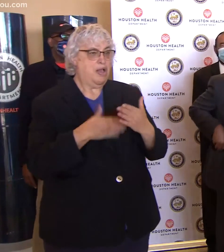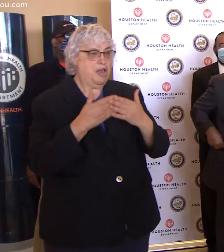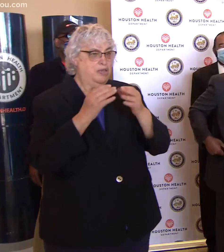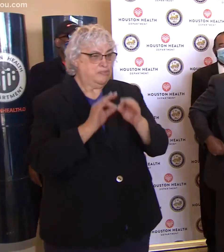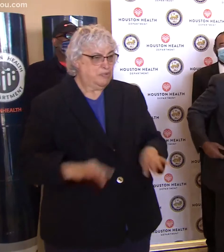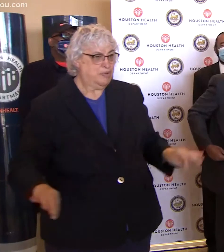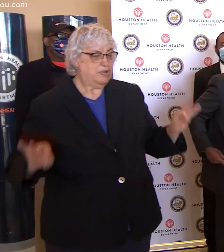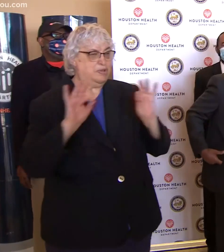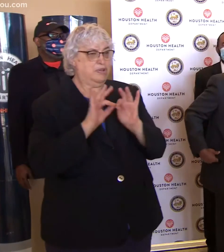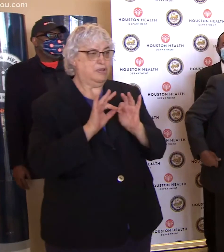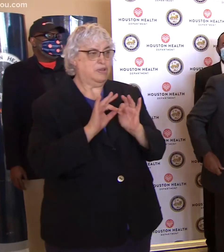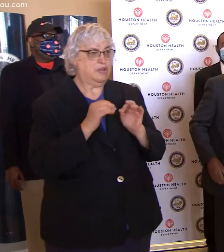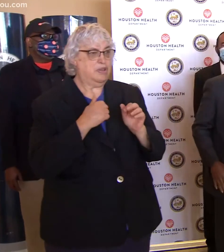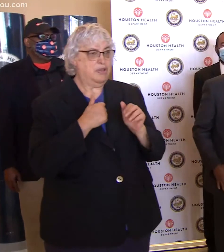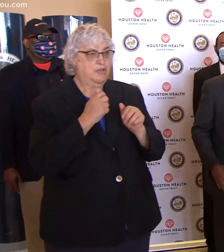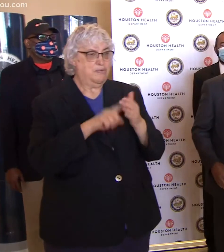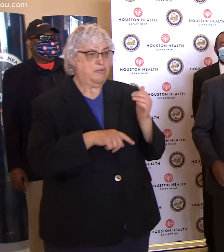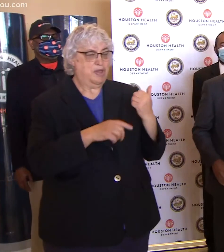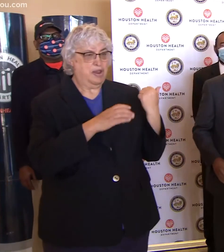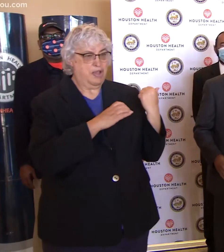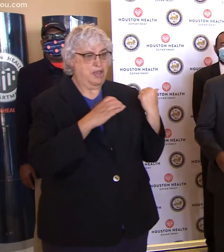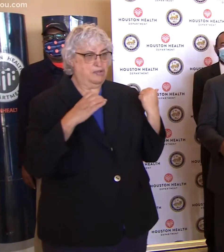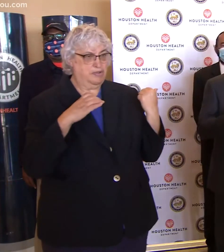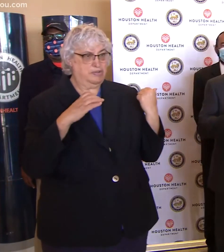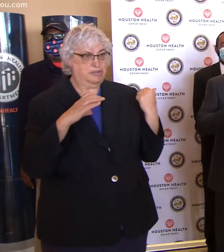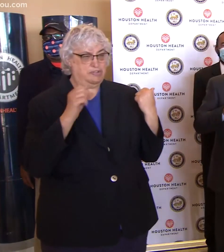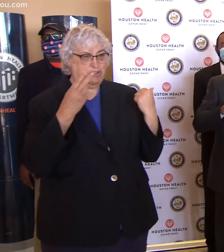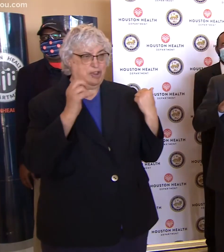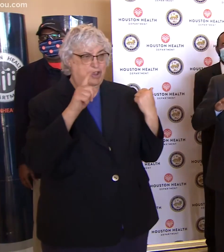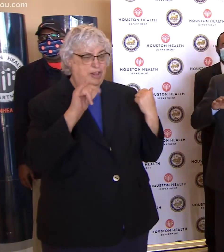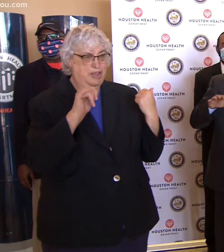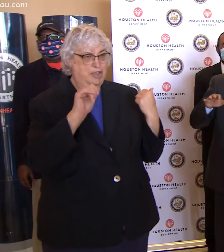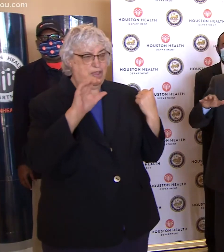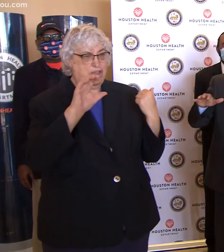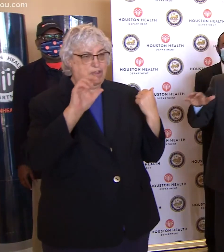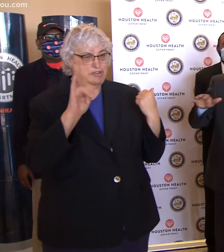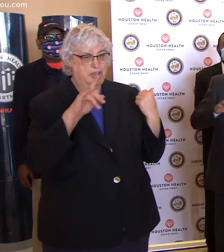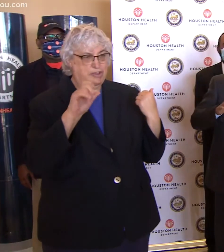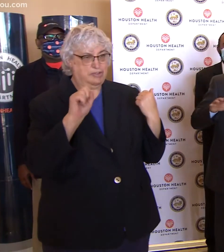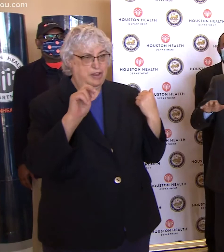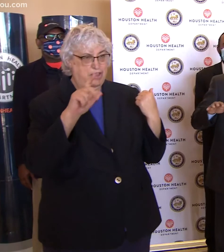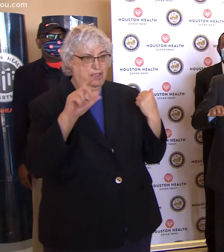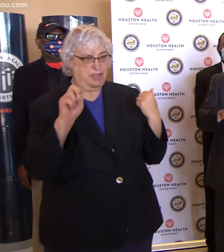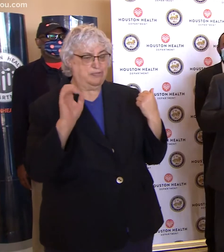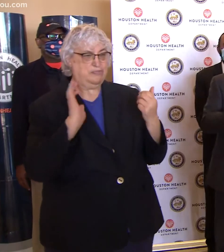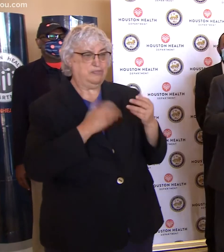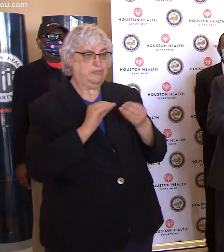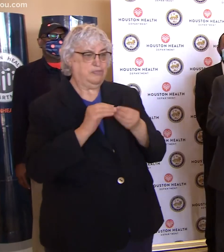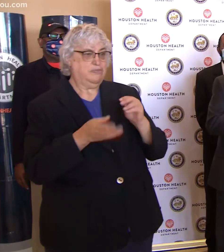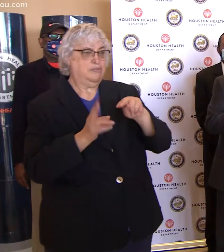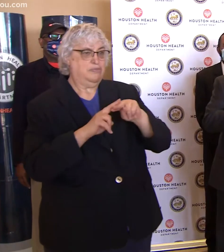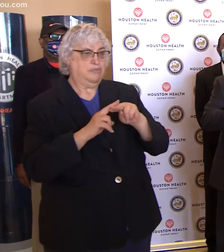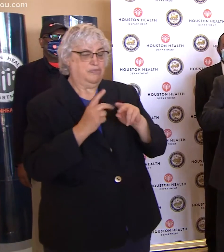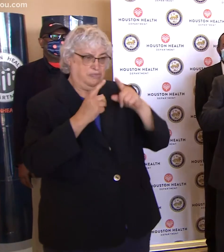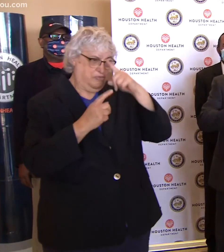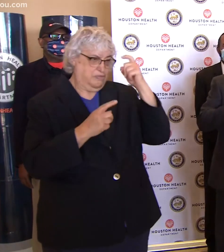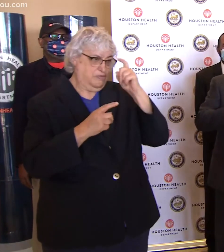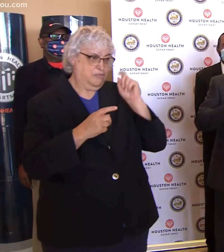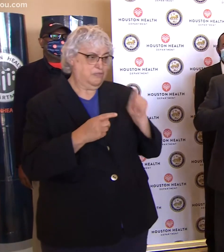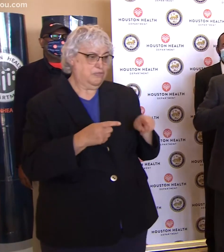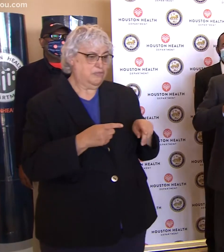important. I do want to follow up to what the Congresswoman just said. Even though our numbers continue to rise, the difference from the summer is that